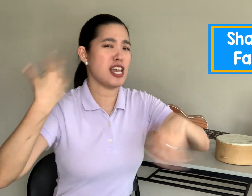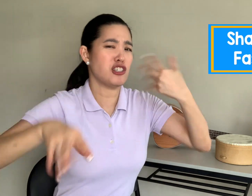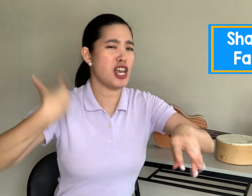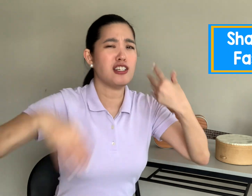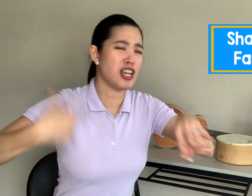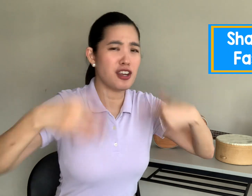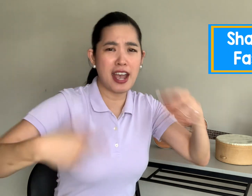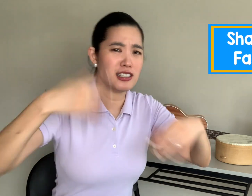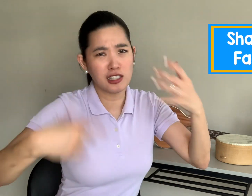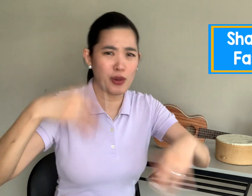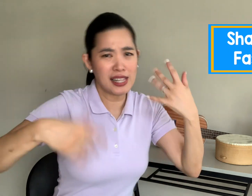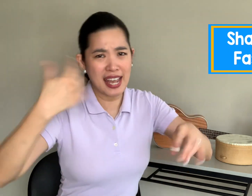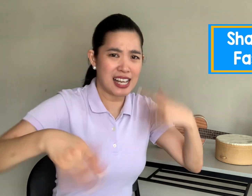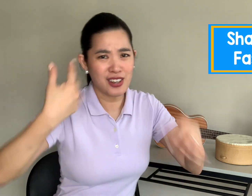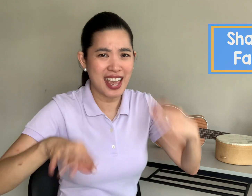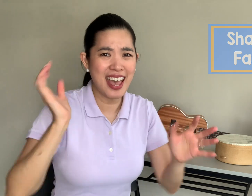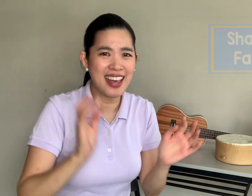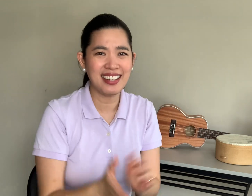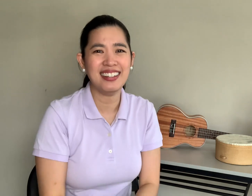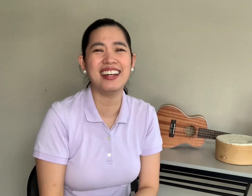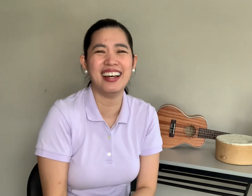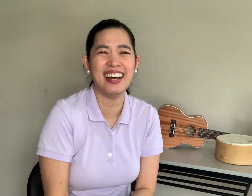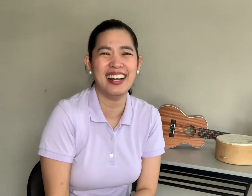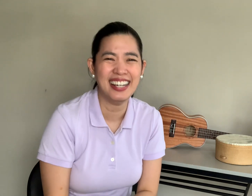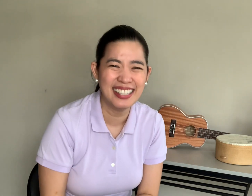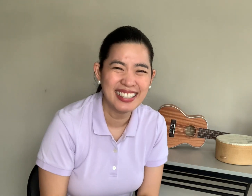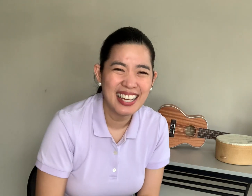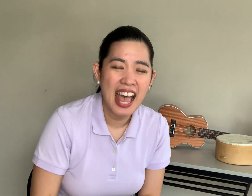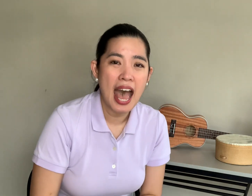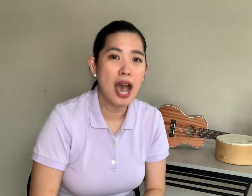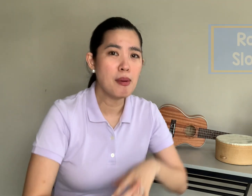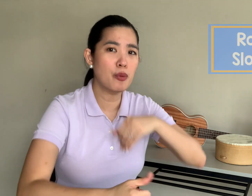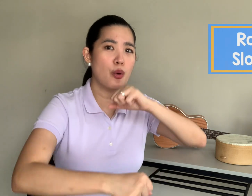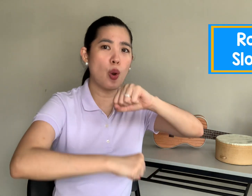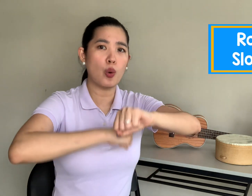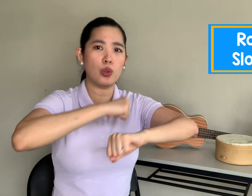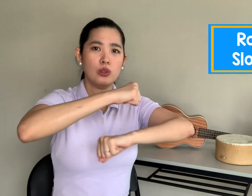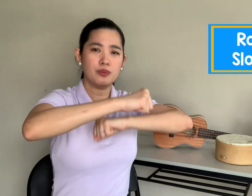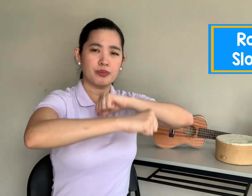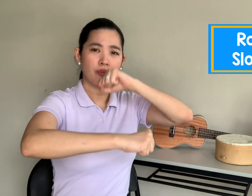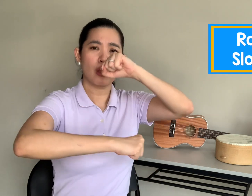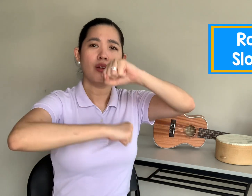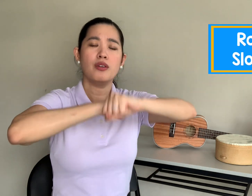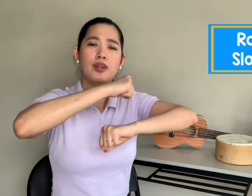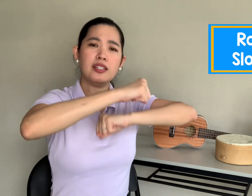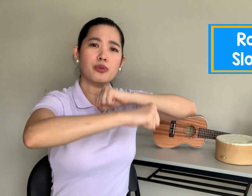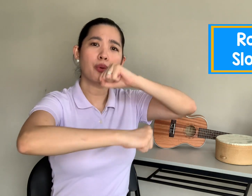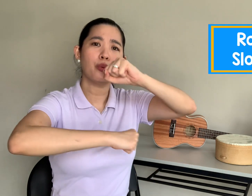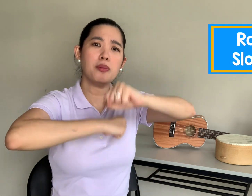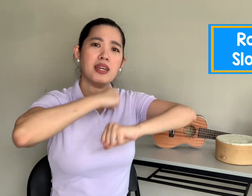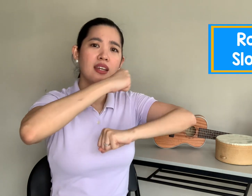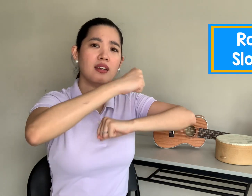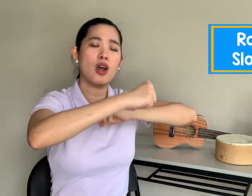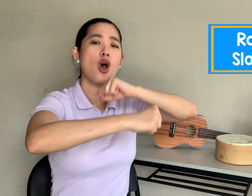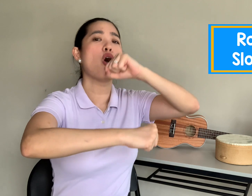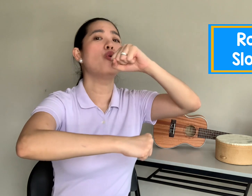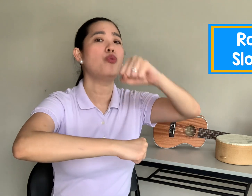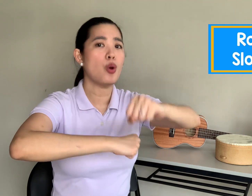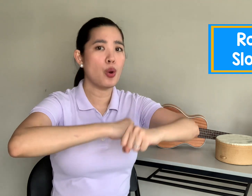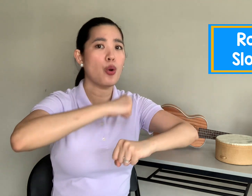Shake, shake, shake your hands as quickly as you can. How about roll? Ready to roll with me? Roll,